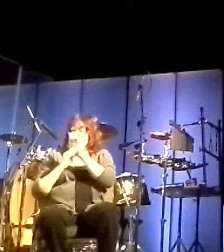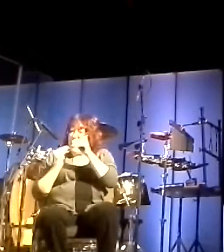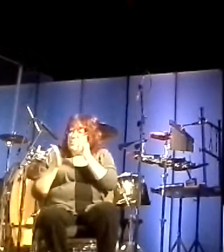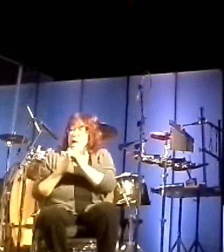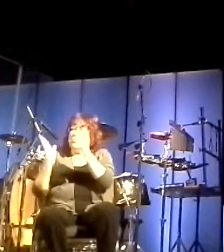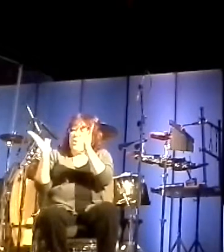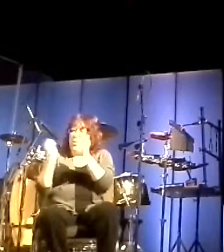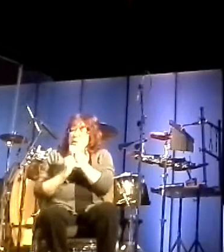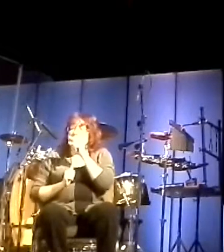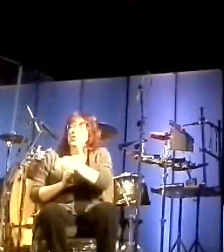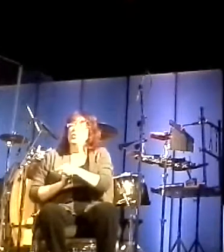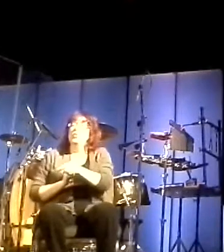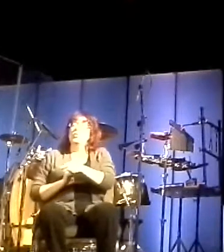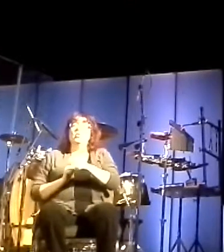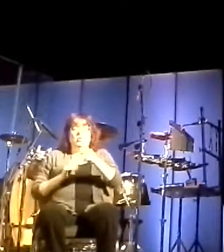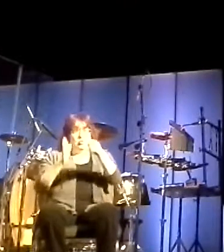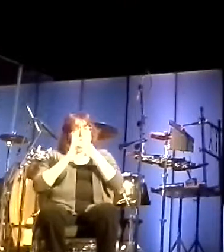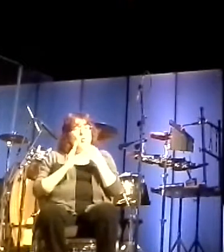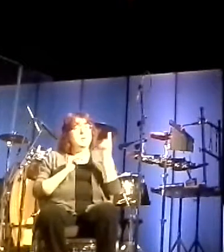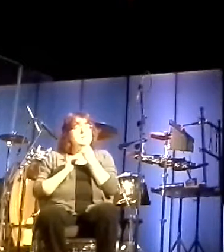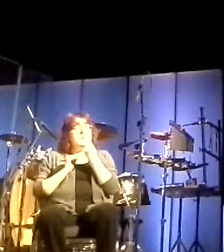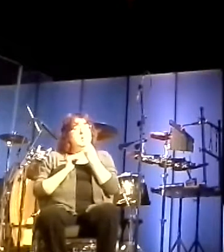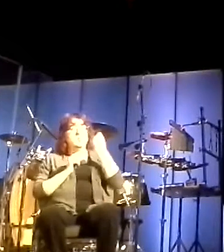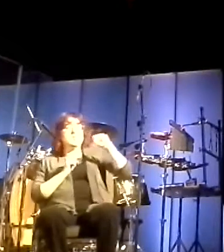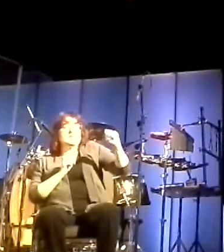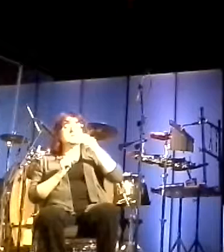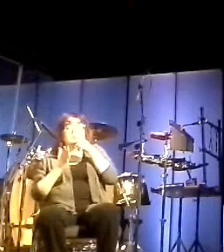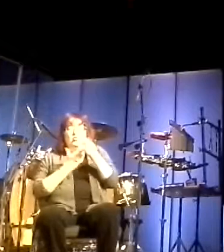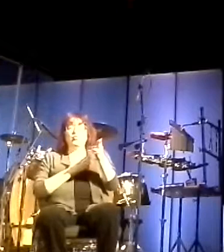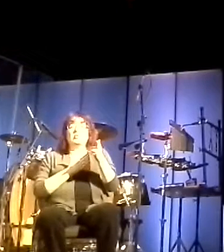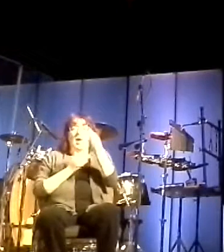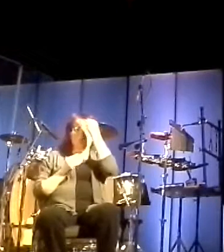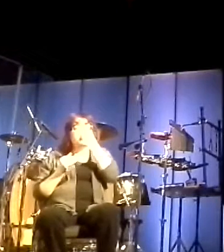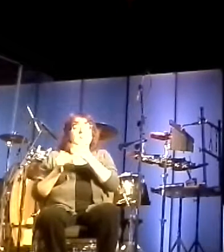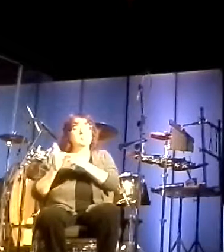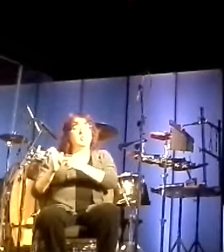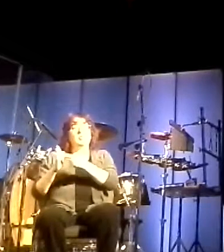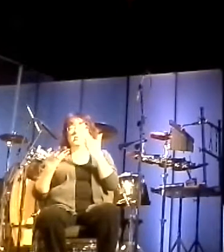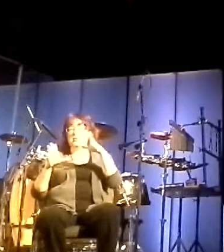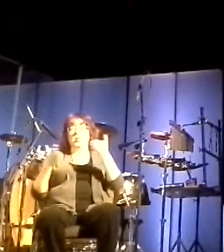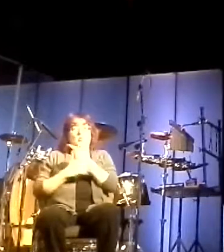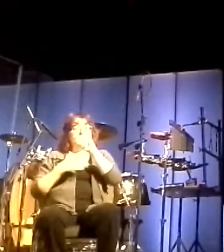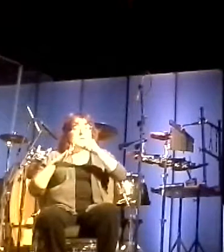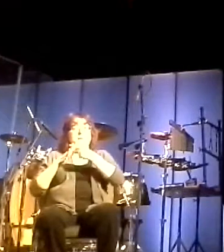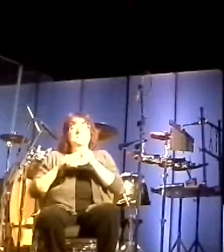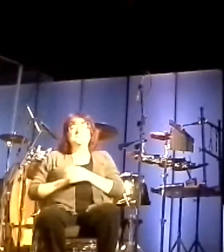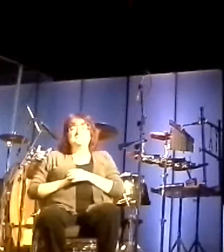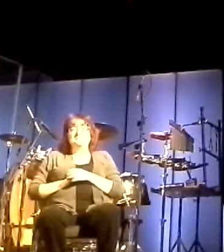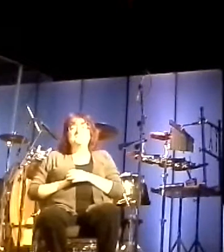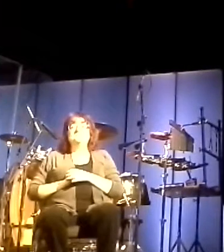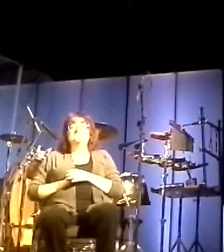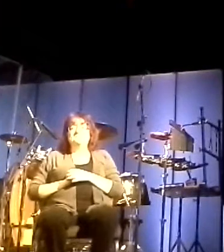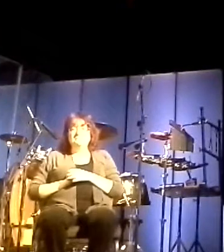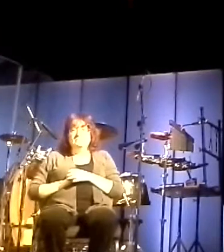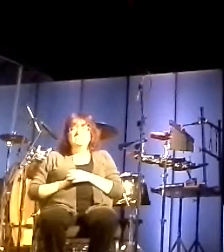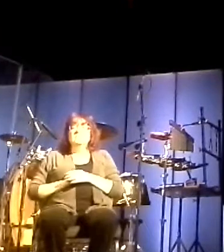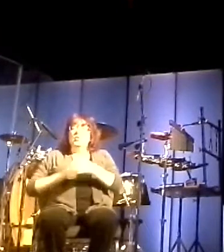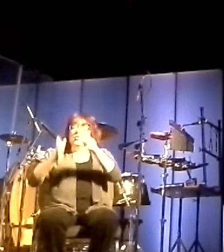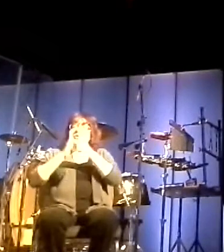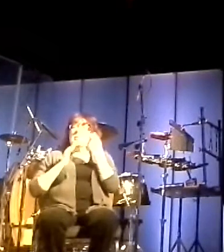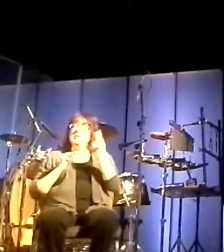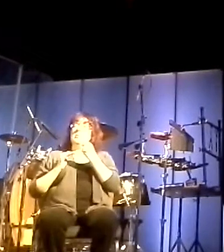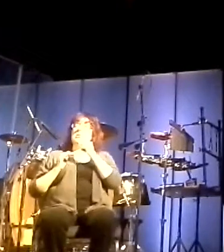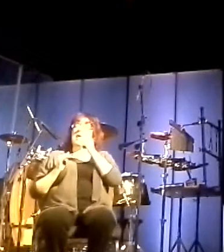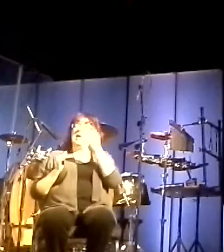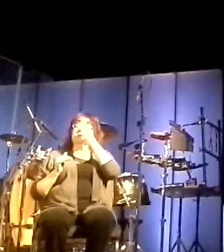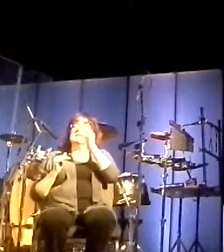this. We need to talk to you. You show me somebody who resists truth, I'll show you somebody who doesn't want to move again. You show me somebody